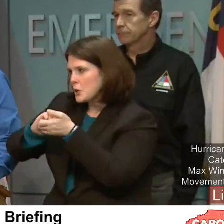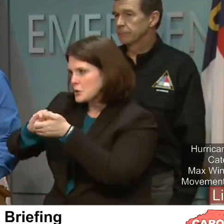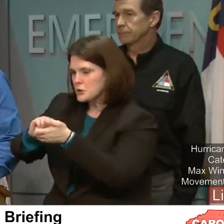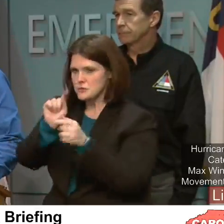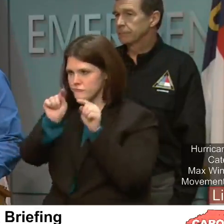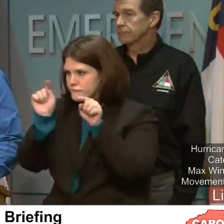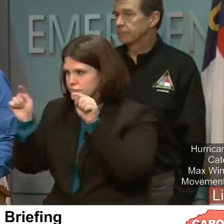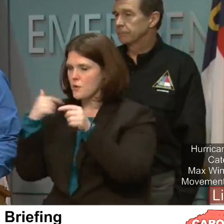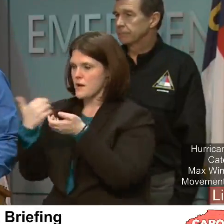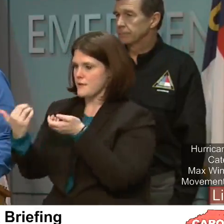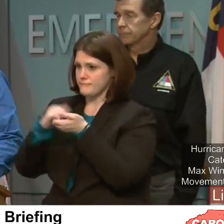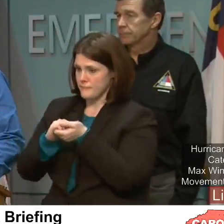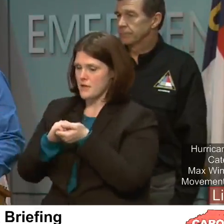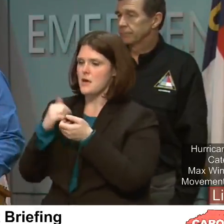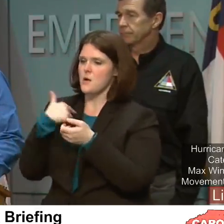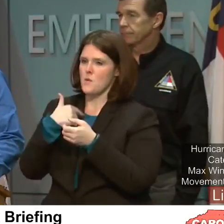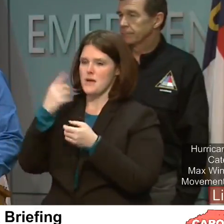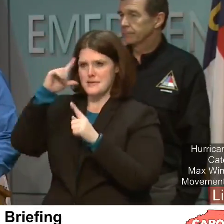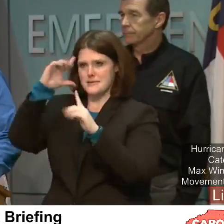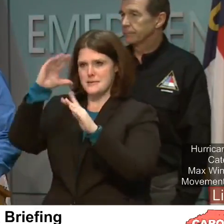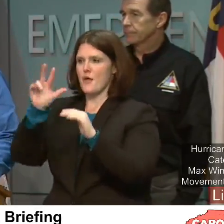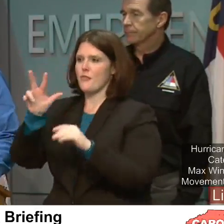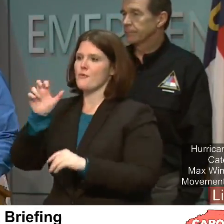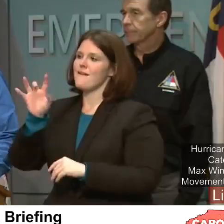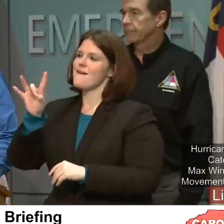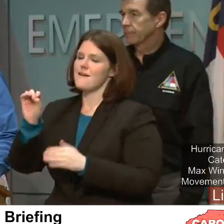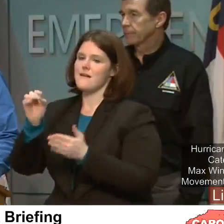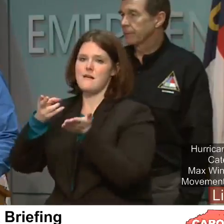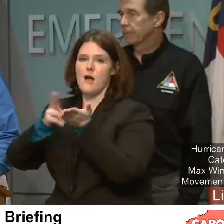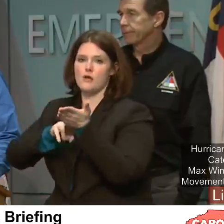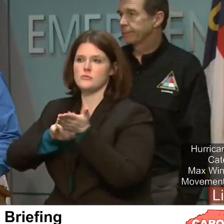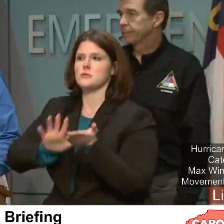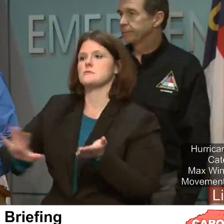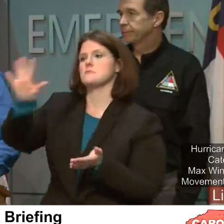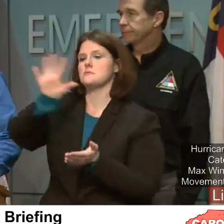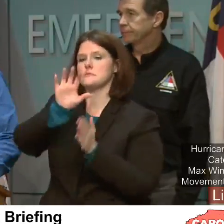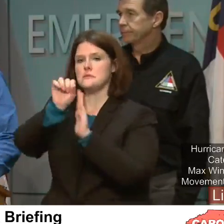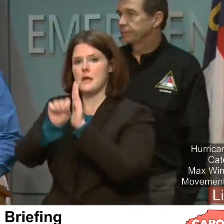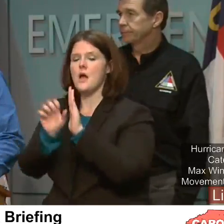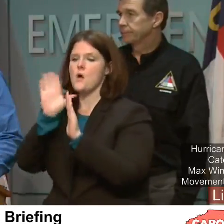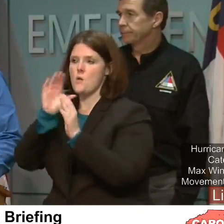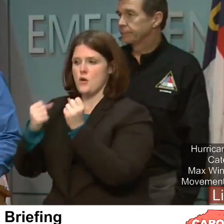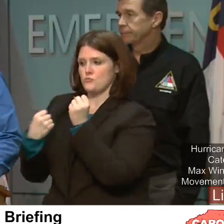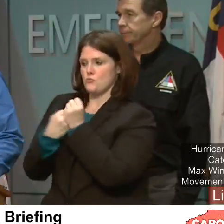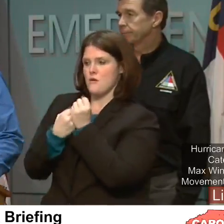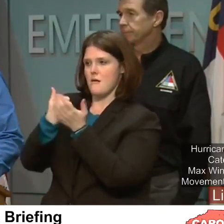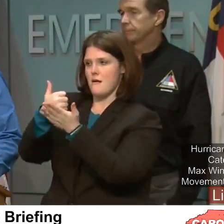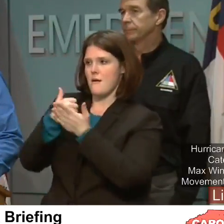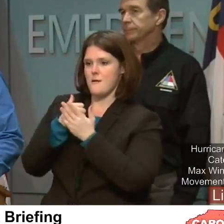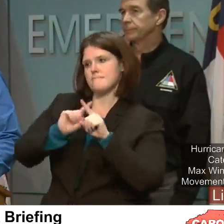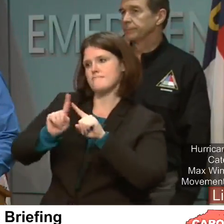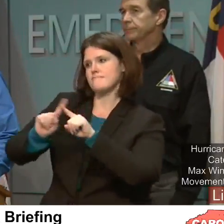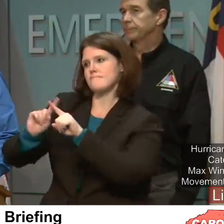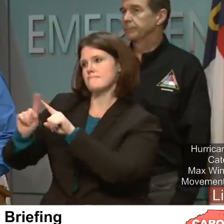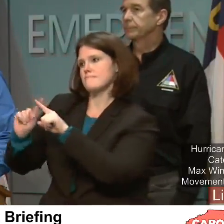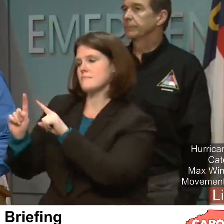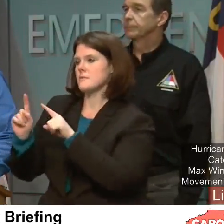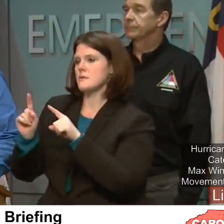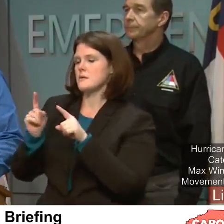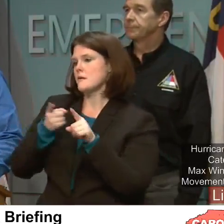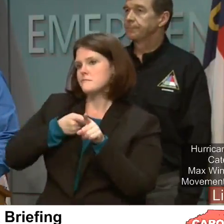we'll be bringing on 380 contractors across the state that will be supporting us in all areas of response,